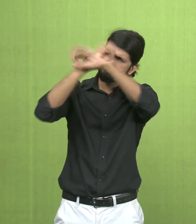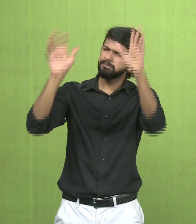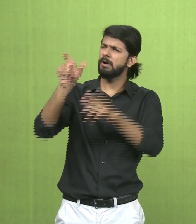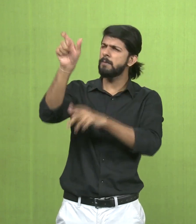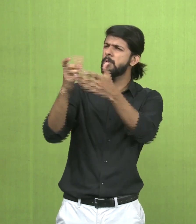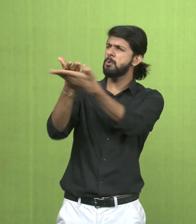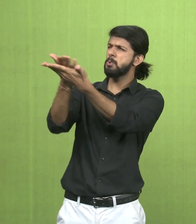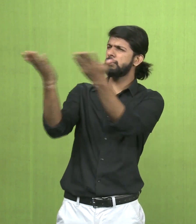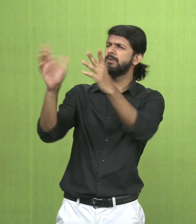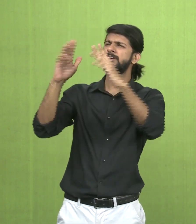For example,